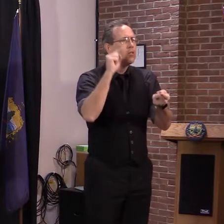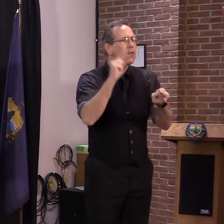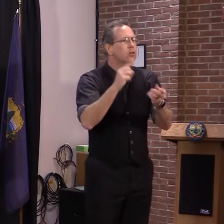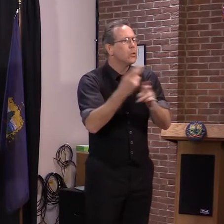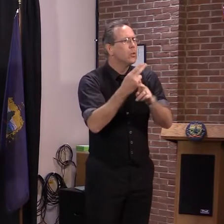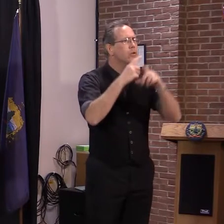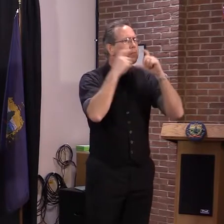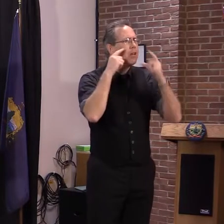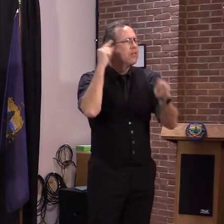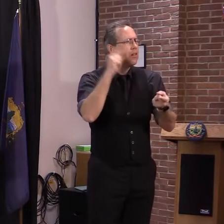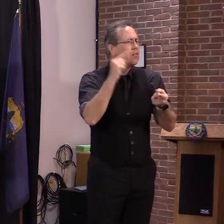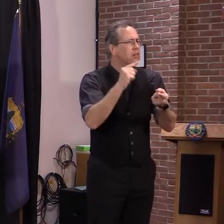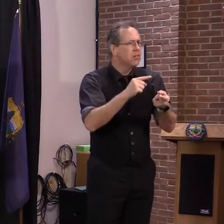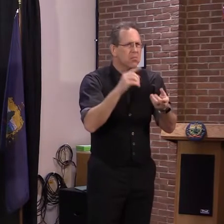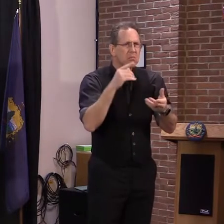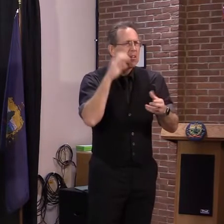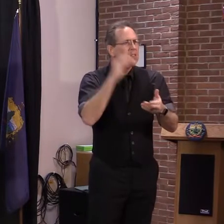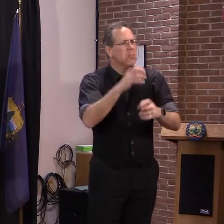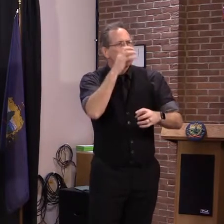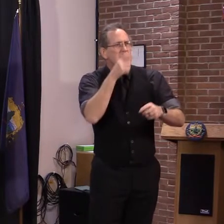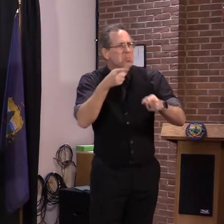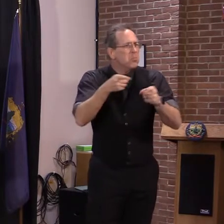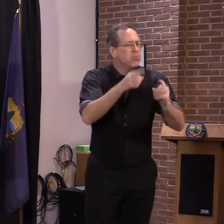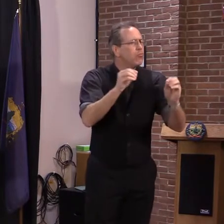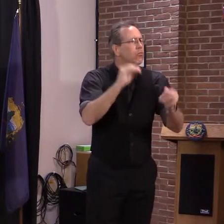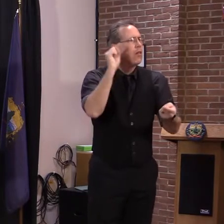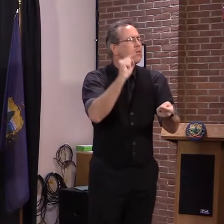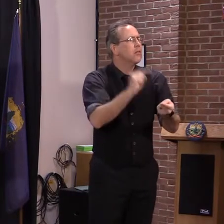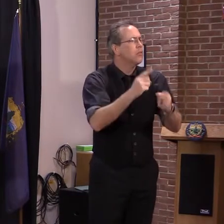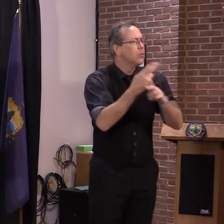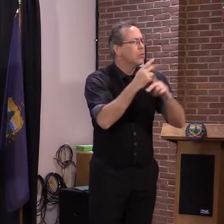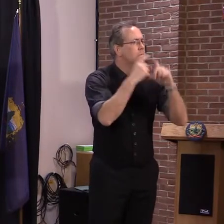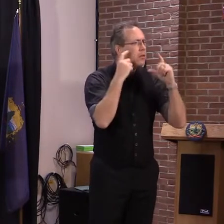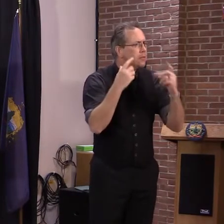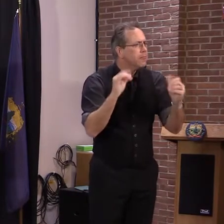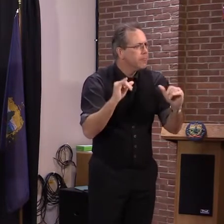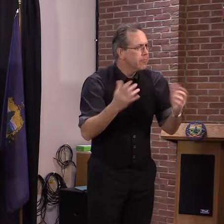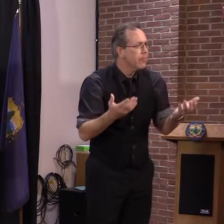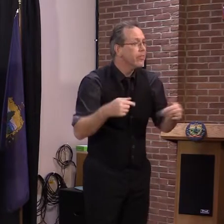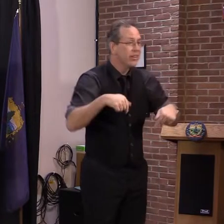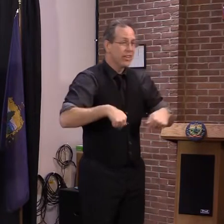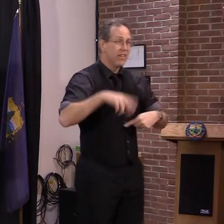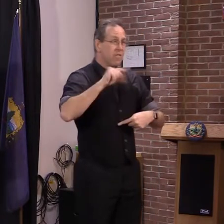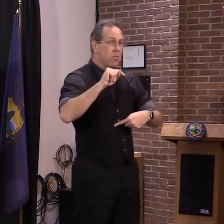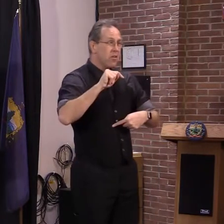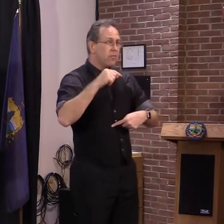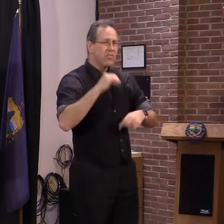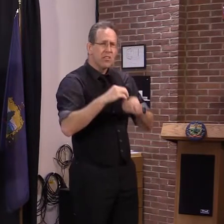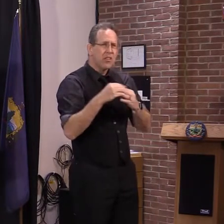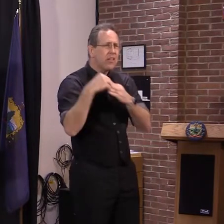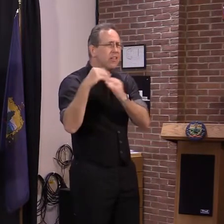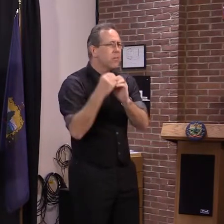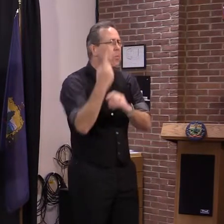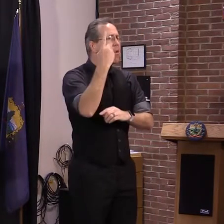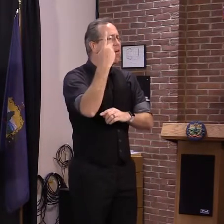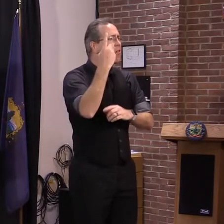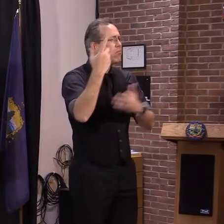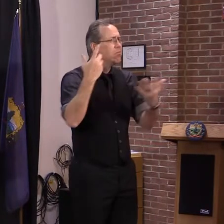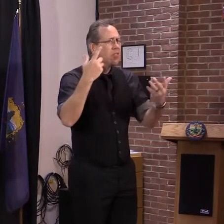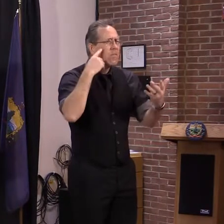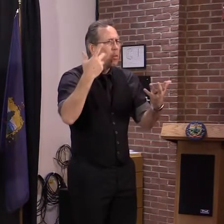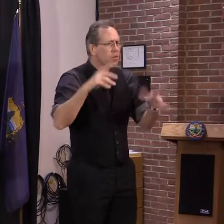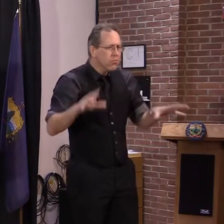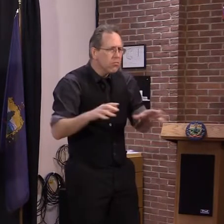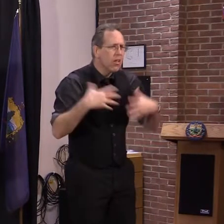measures in schools. And given our nation-leading vaccination rate, no place in America is in a better